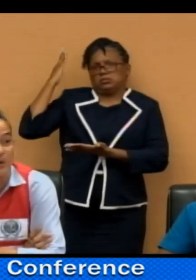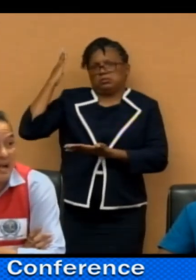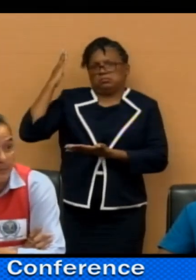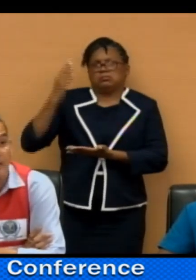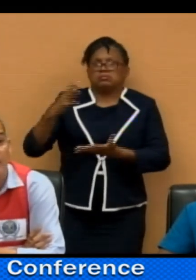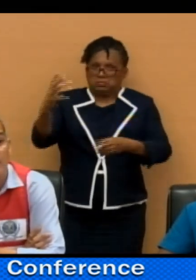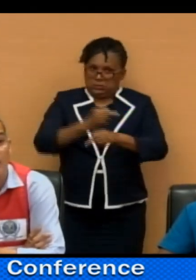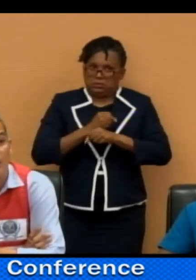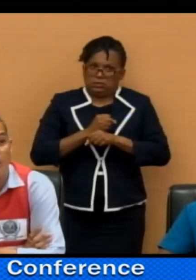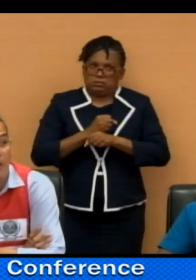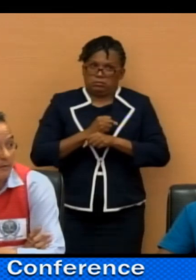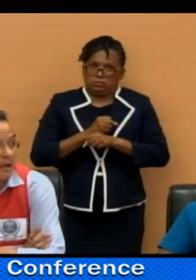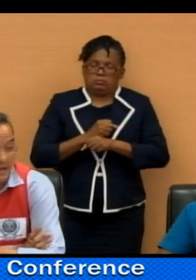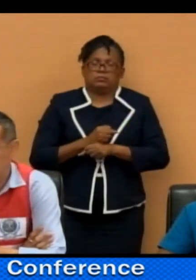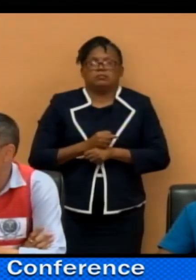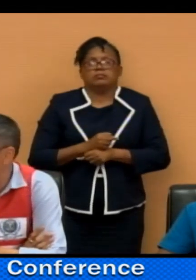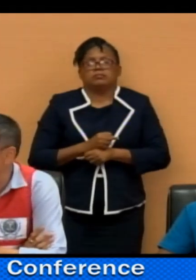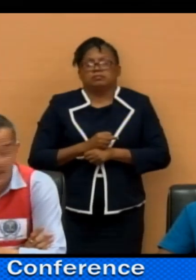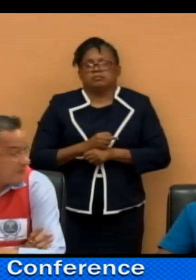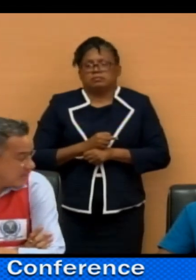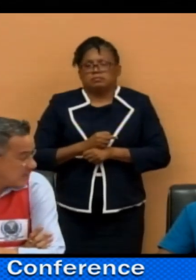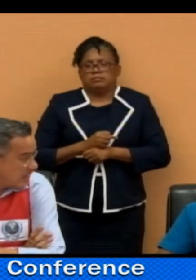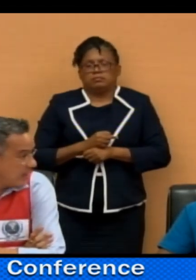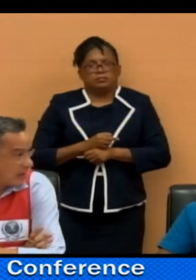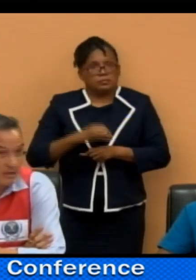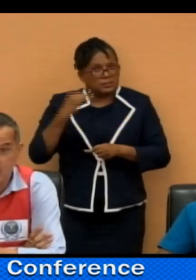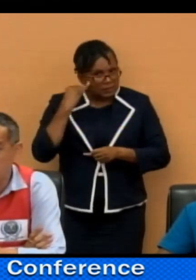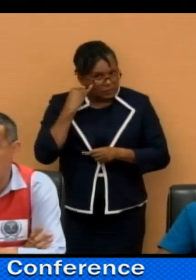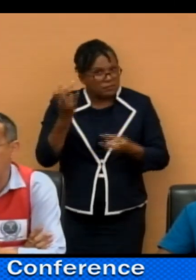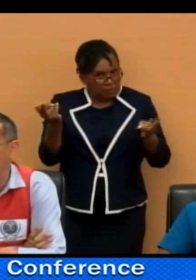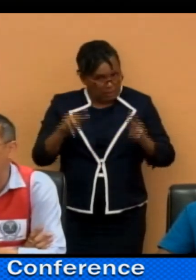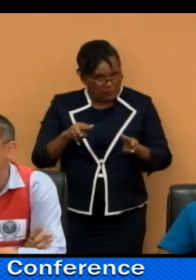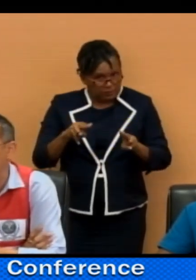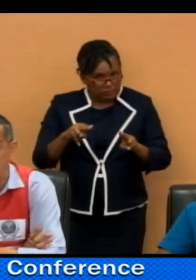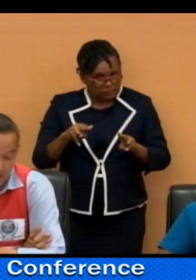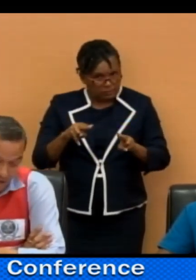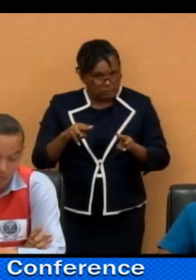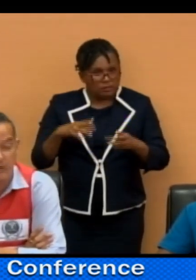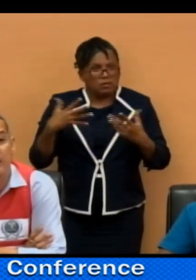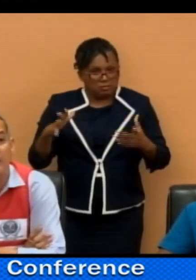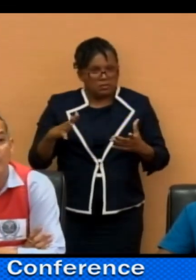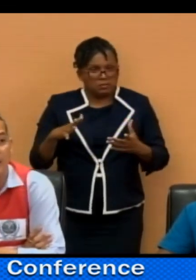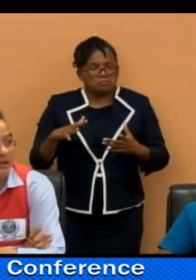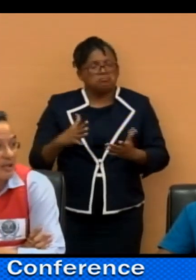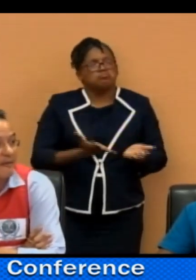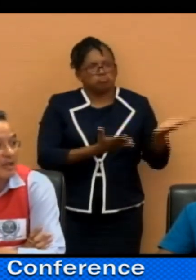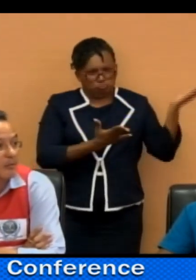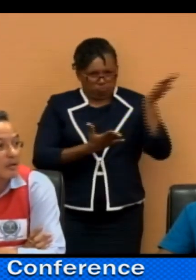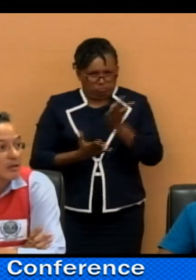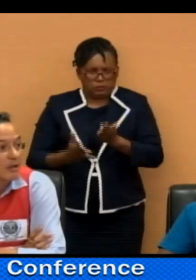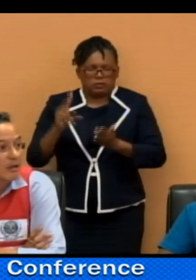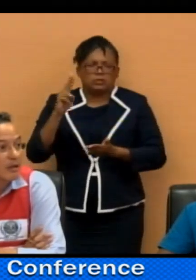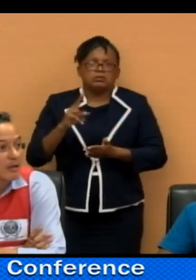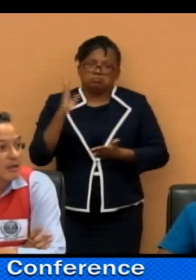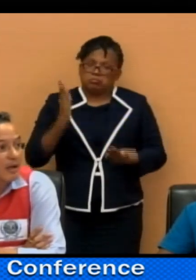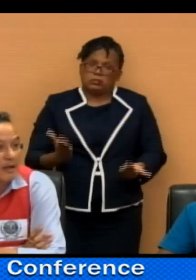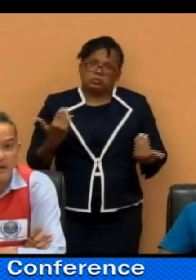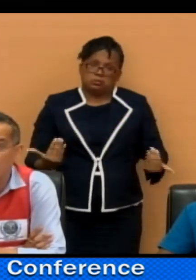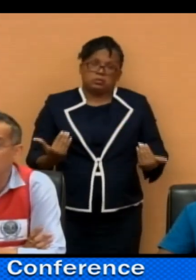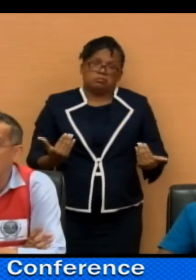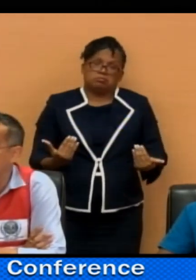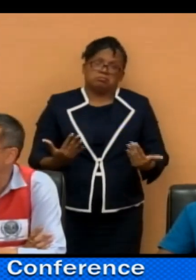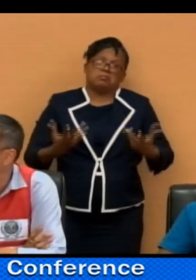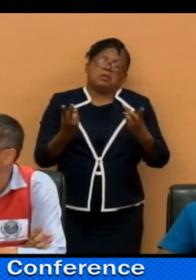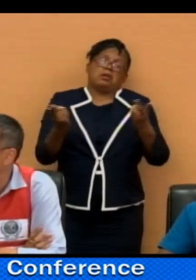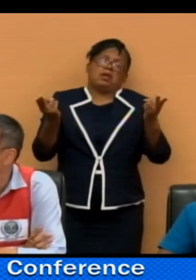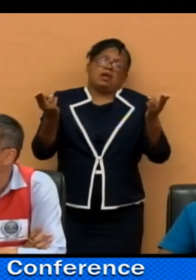to preempt what, as we have been saying, is quite likely and now regrettably the inevitable, that